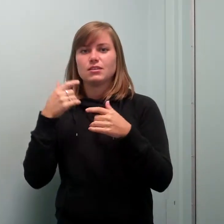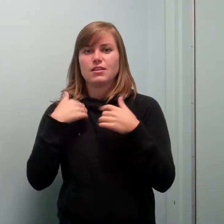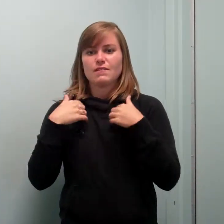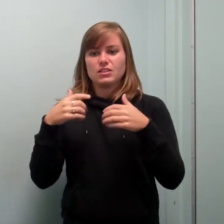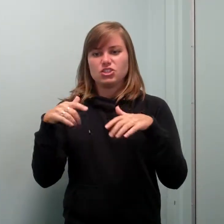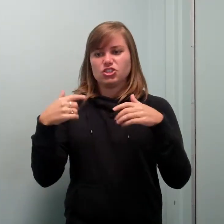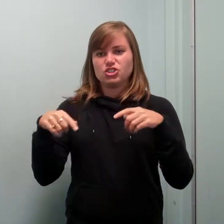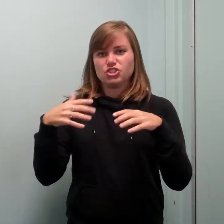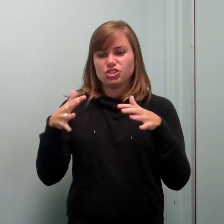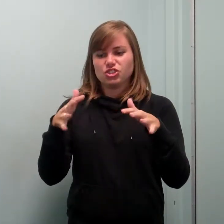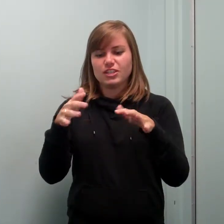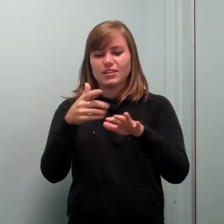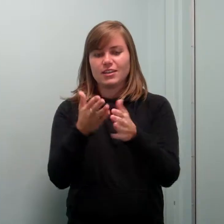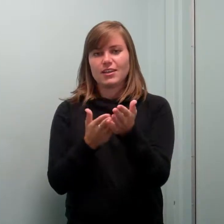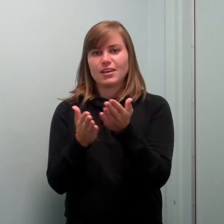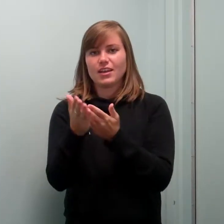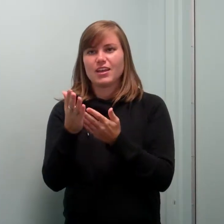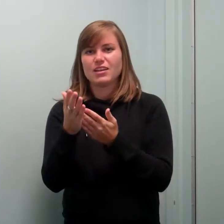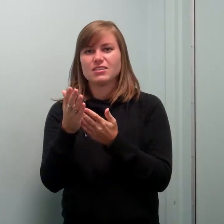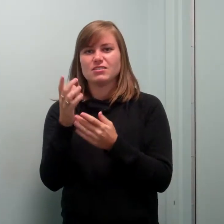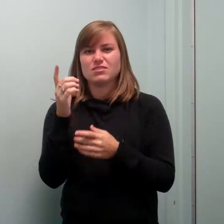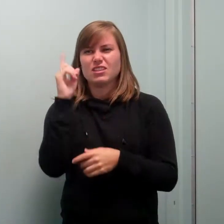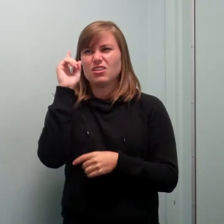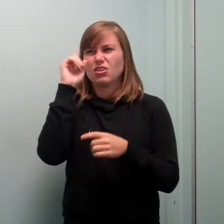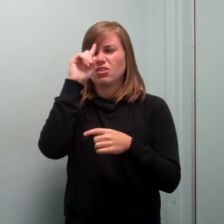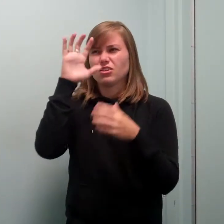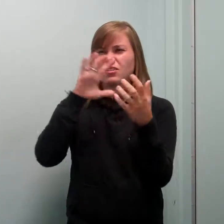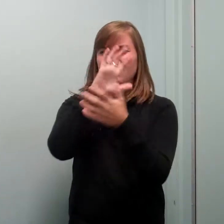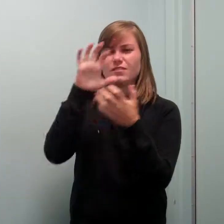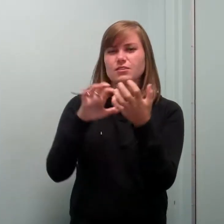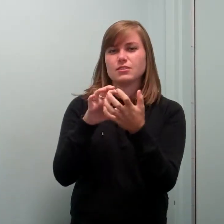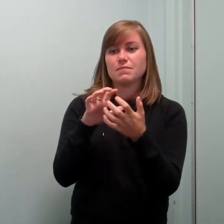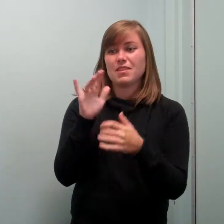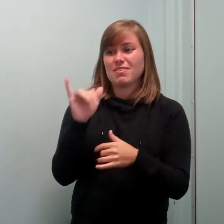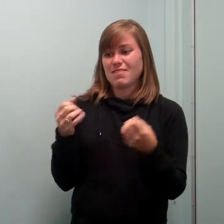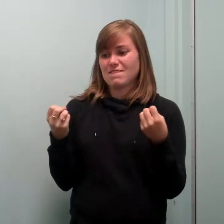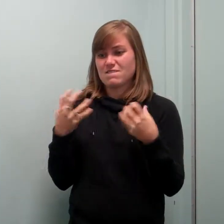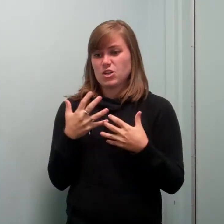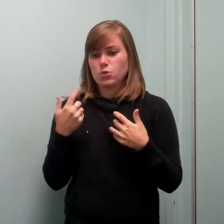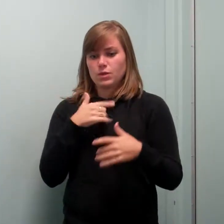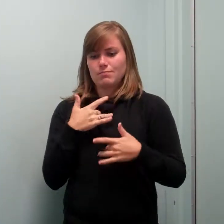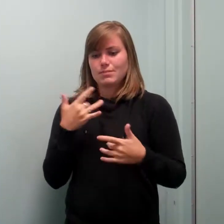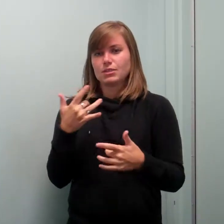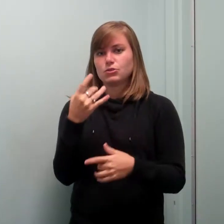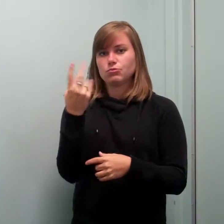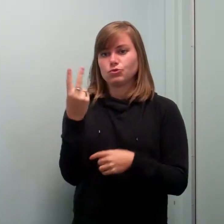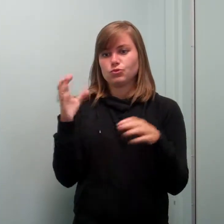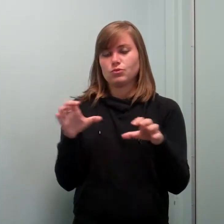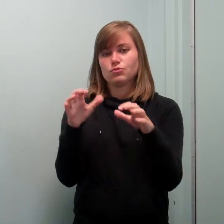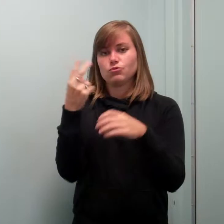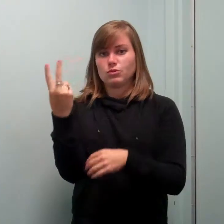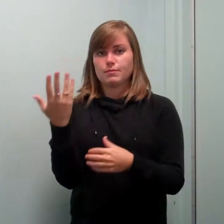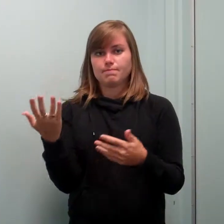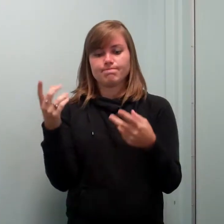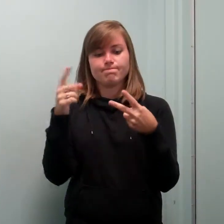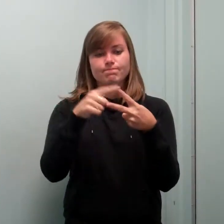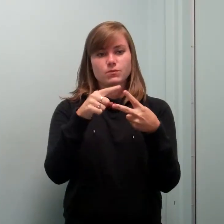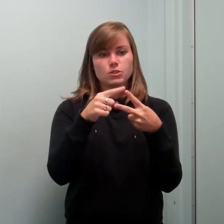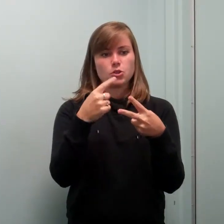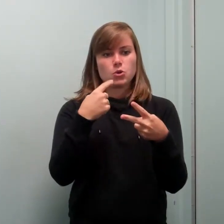us. And because of that fear, we tend to do one of two things. We go into denial. It's not me, it has nothing to do with